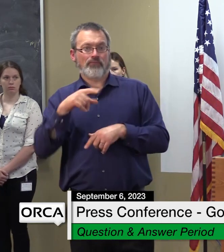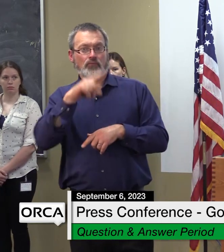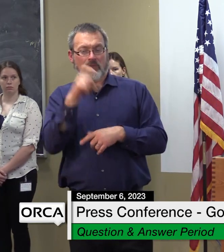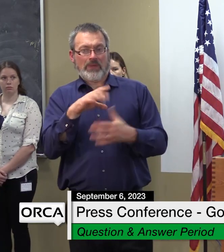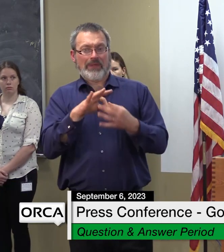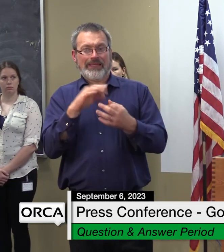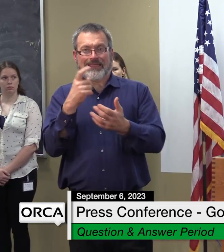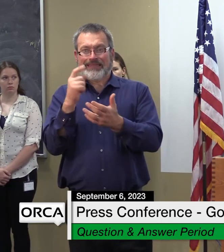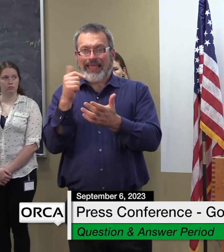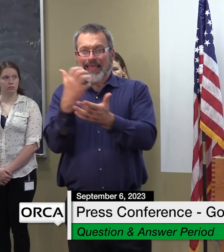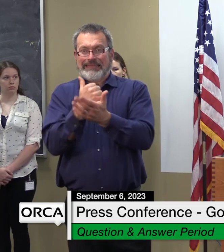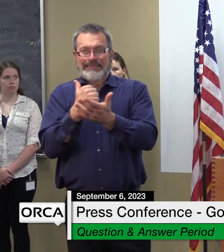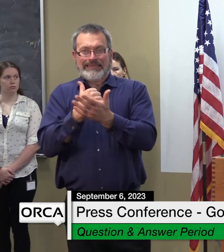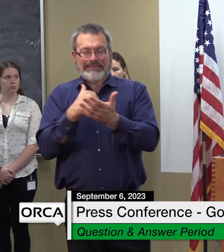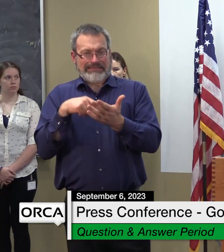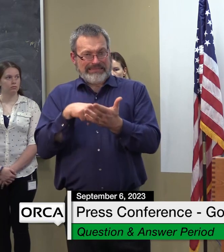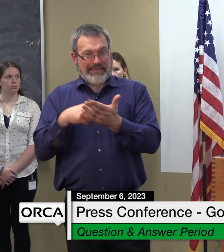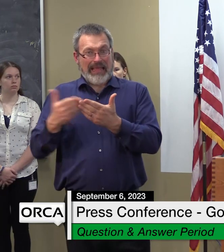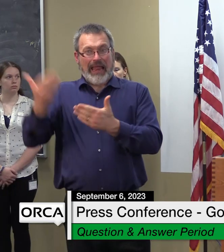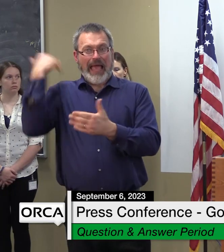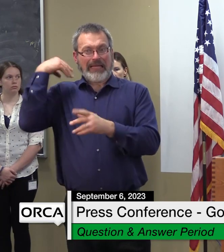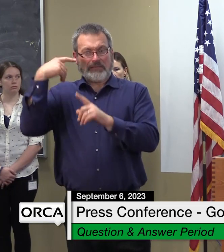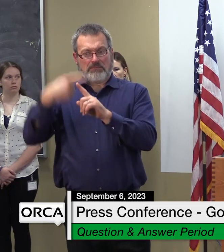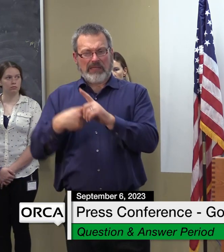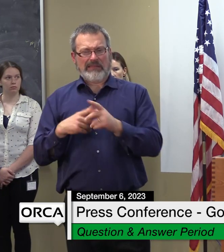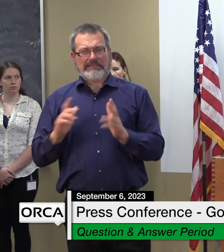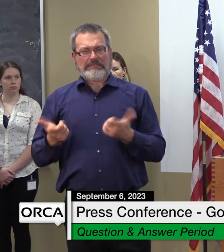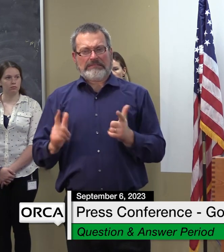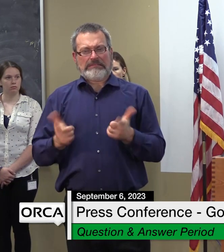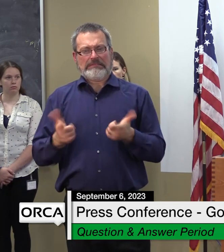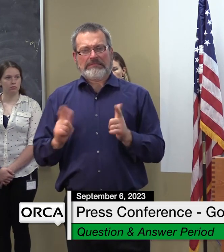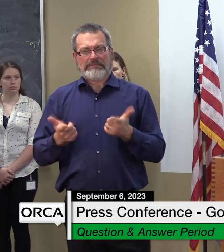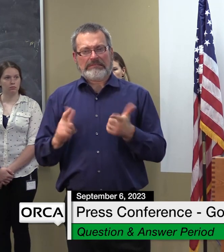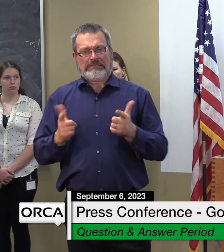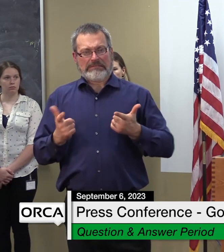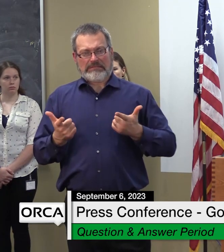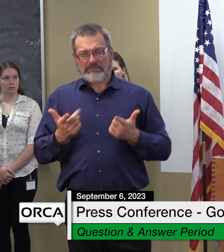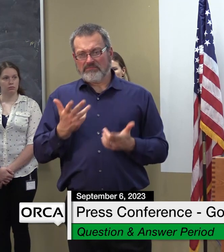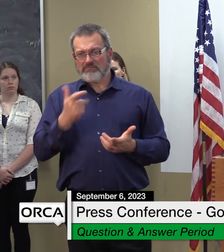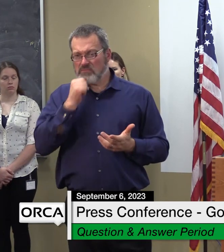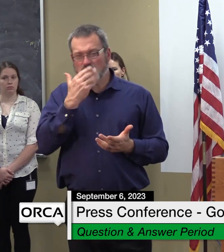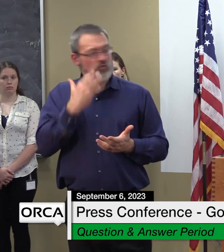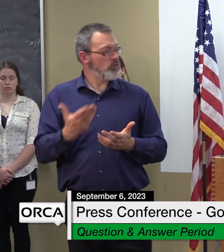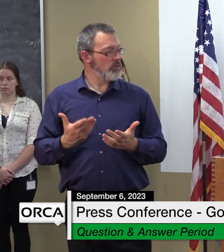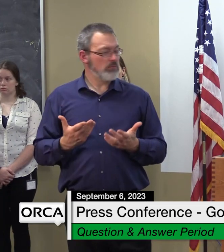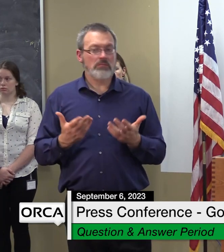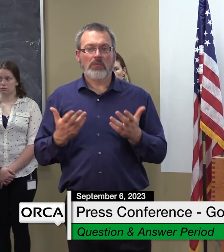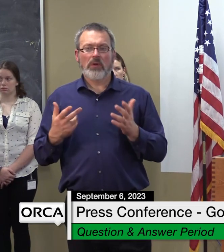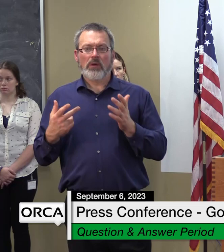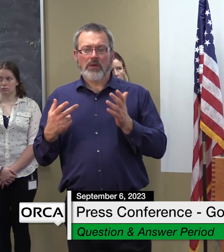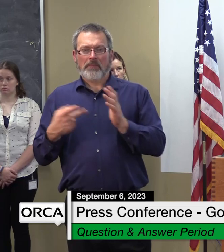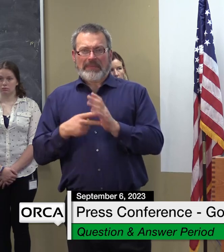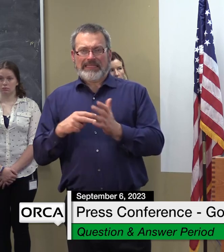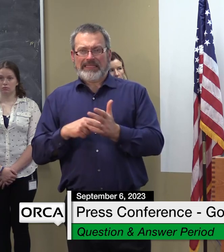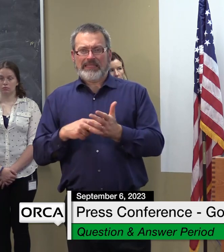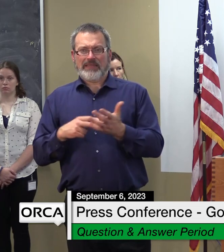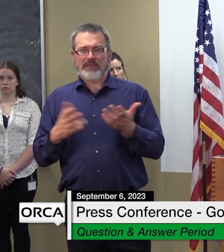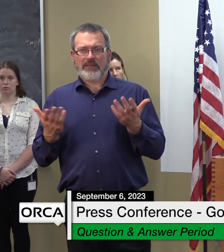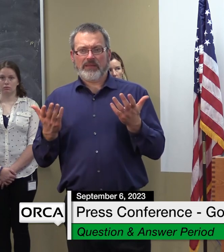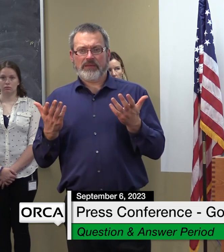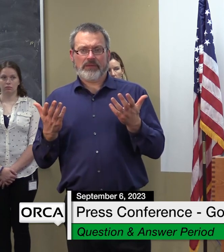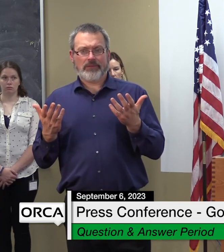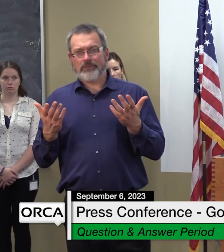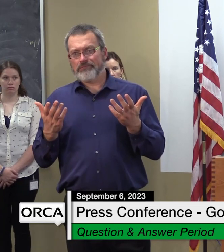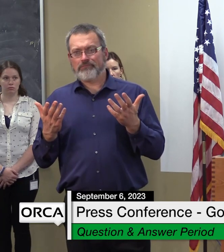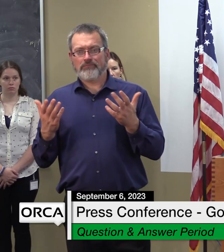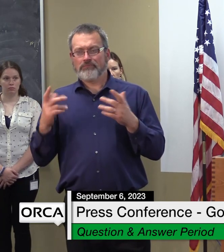good, late last week by any measure, and there was some suggestion that this was